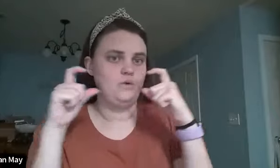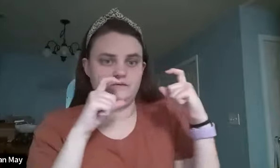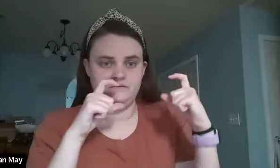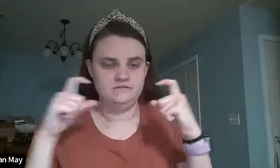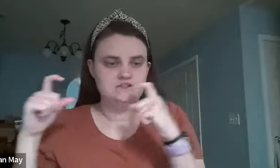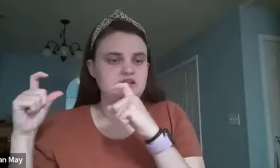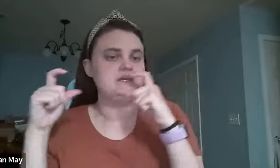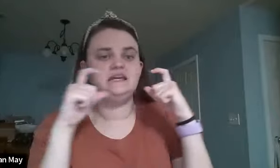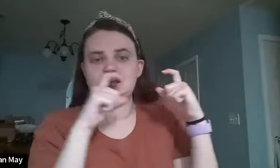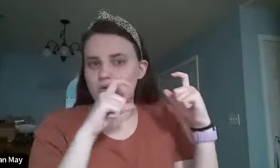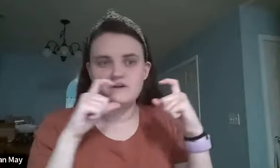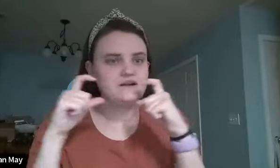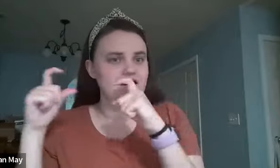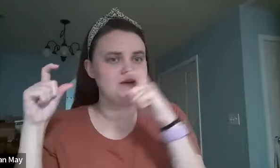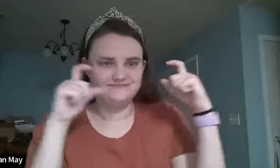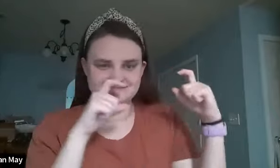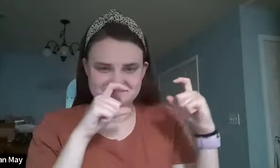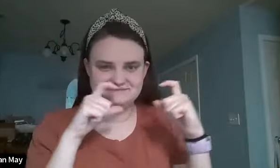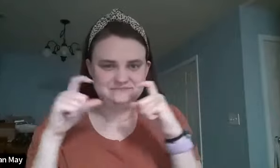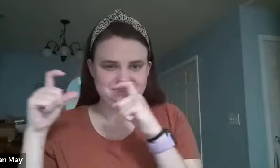Corn. So like you're eating it, corn on the cob.